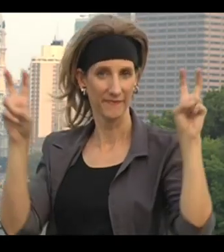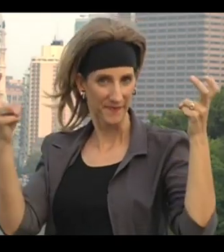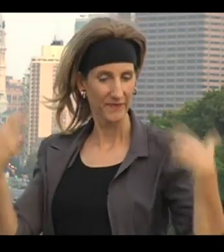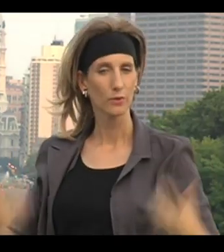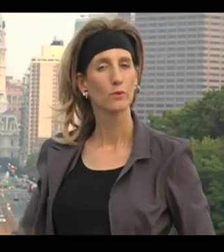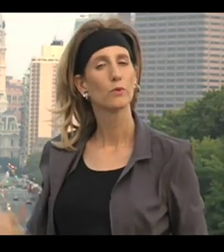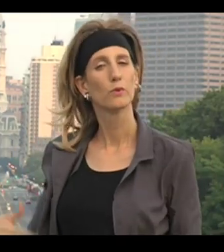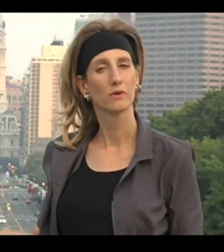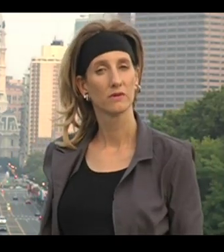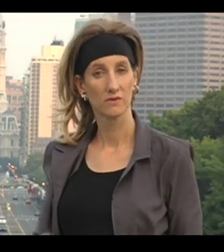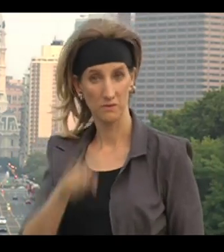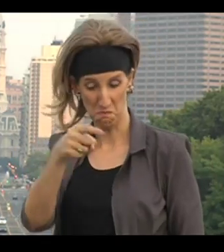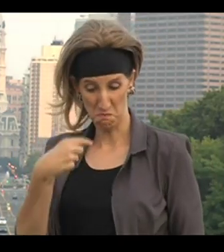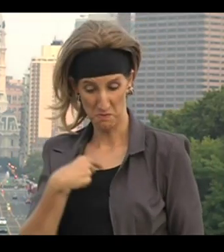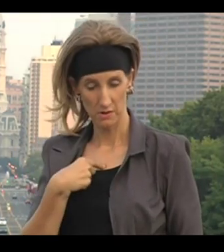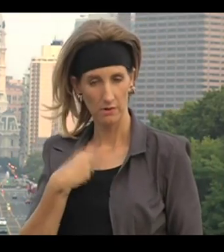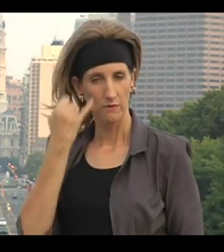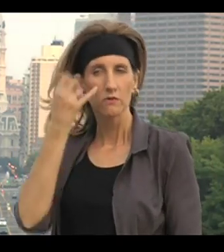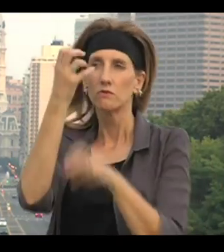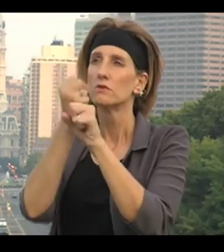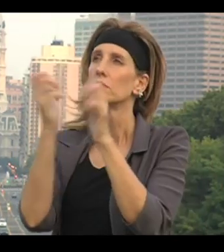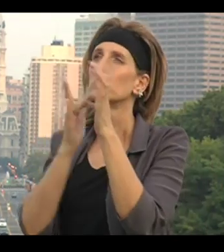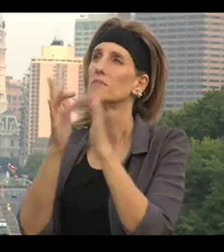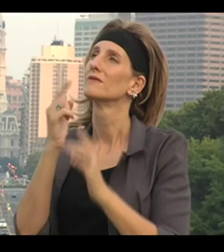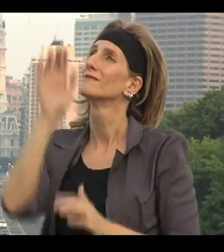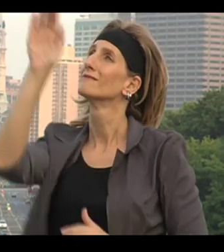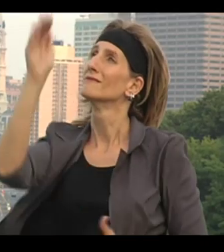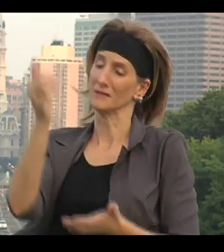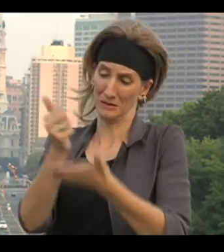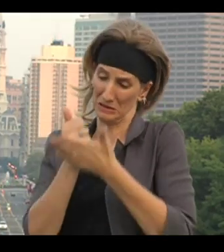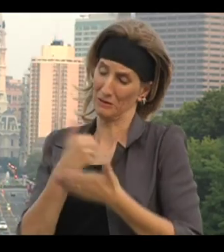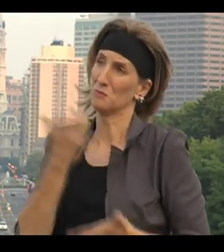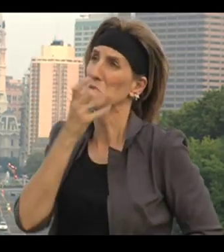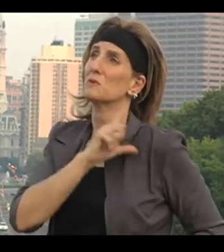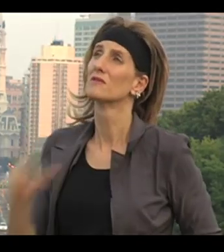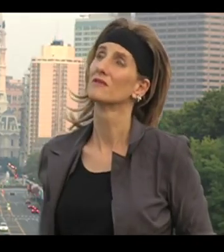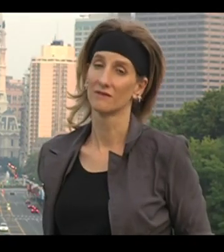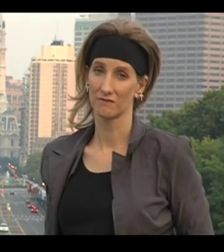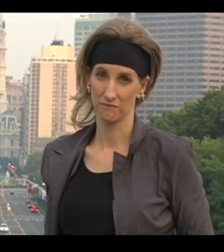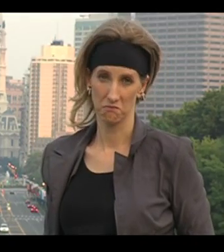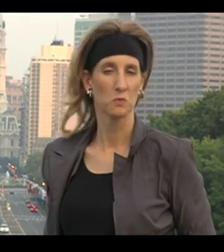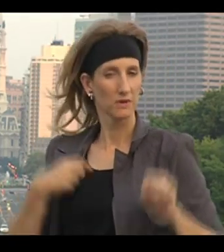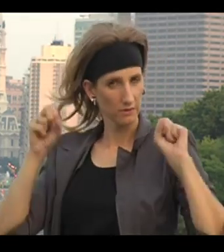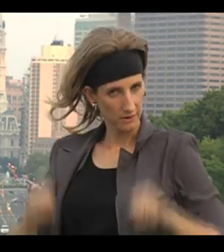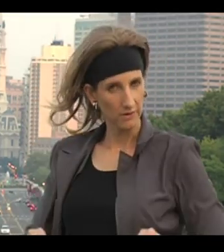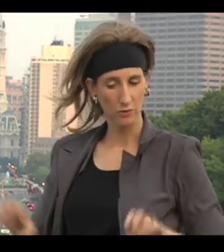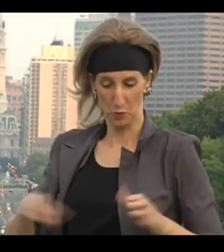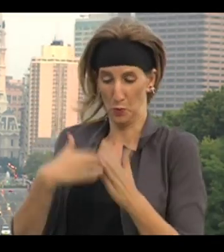Wow. You and I, if we trust in Jesus and ask the Lord to help us, we'll be able to do whatever He wants us